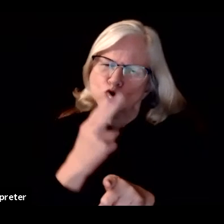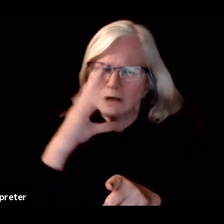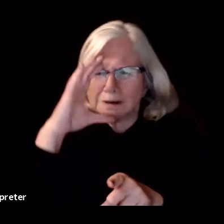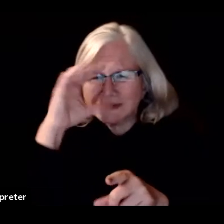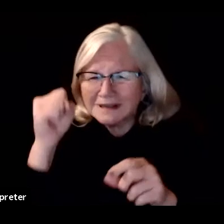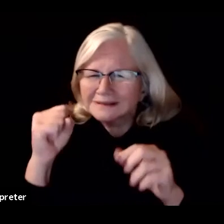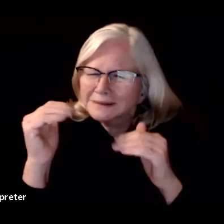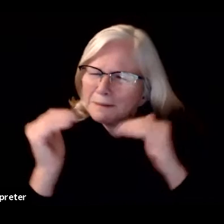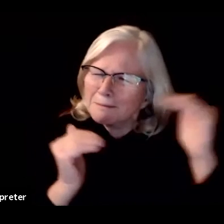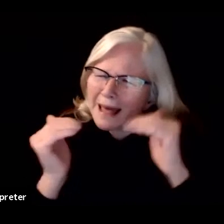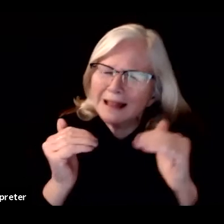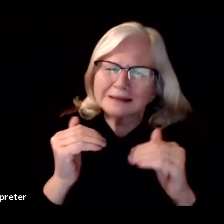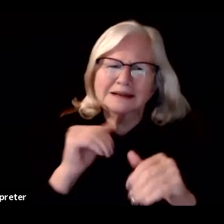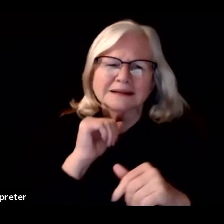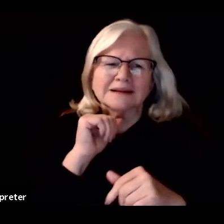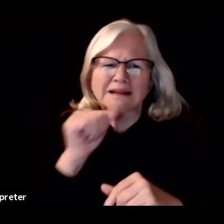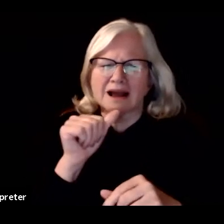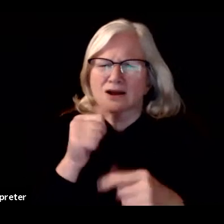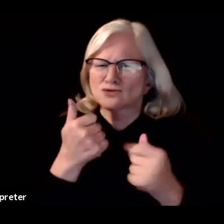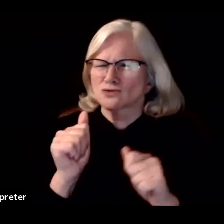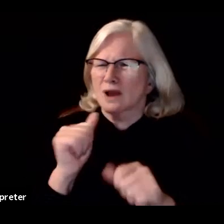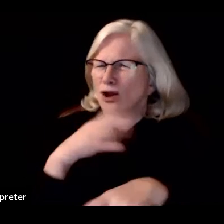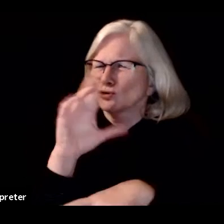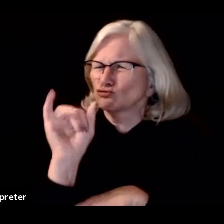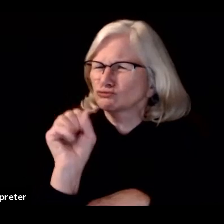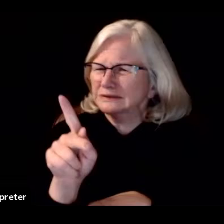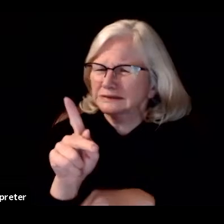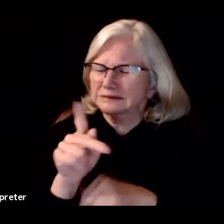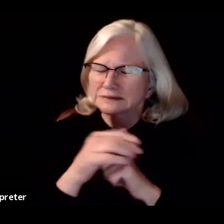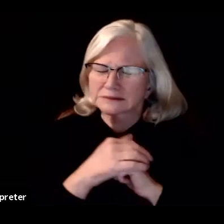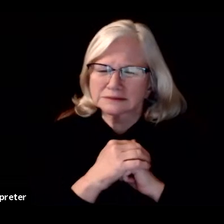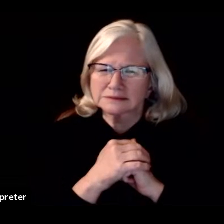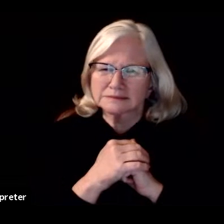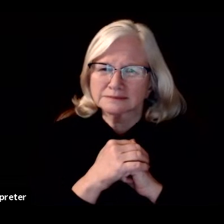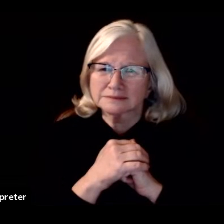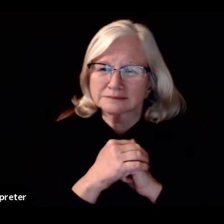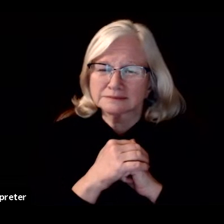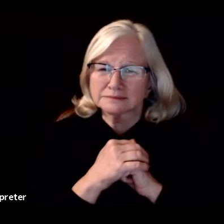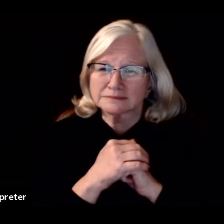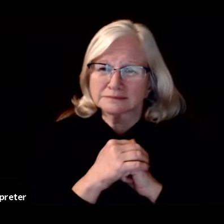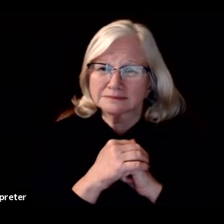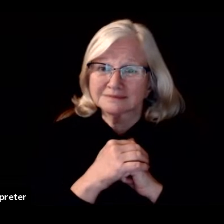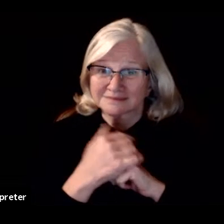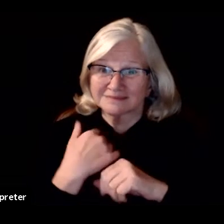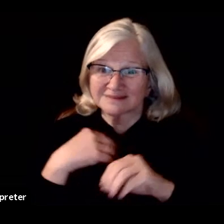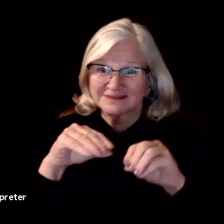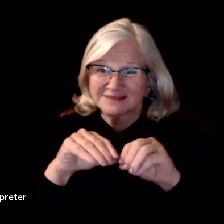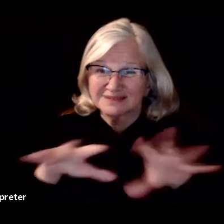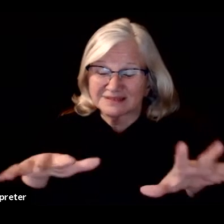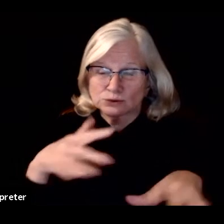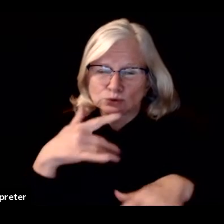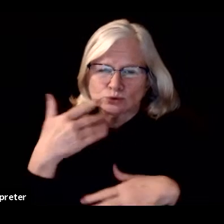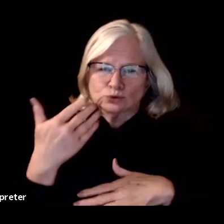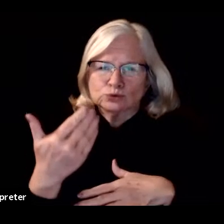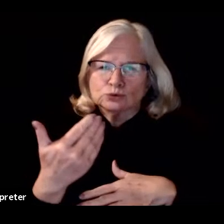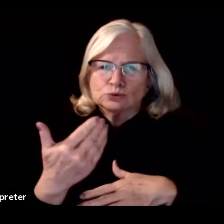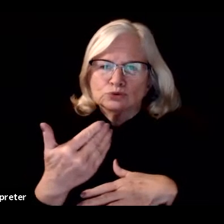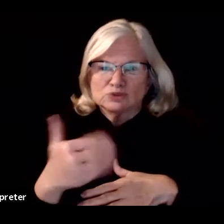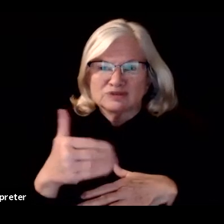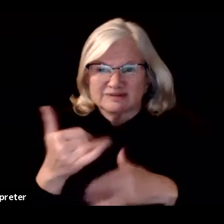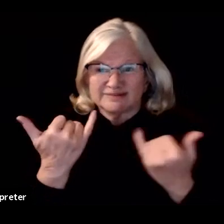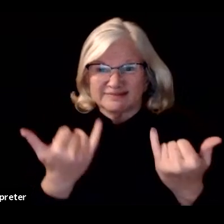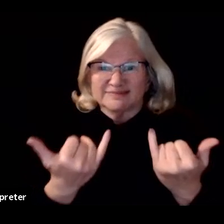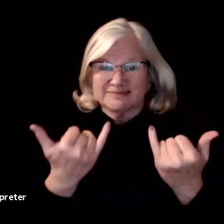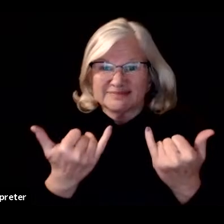in our communities is at an all-time high. This increases the chance that you'll be exposed, even if the people you're